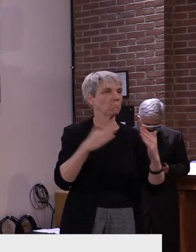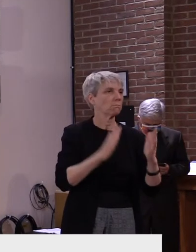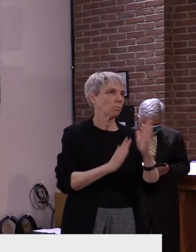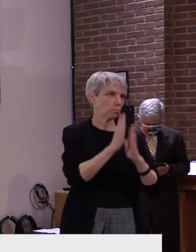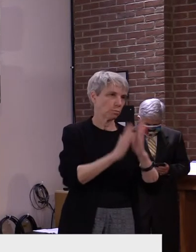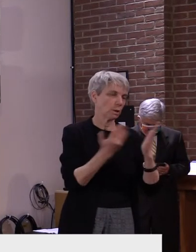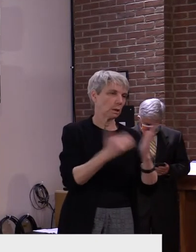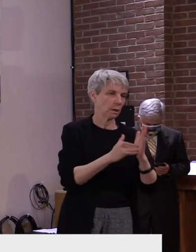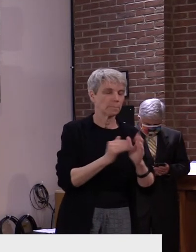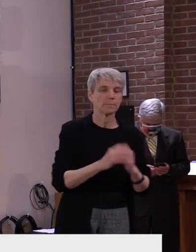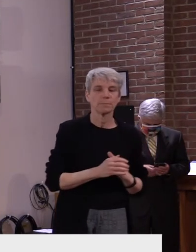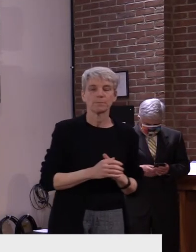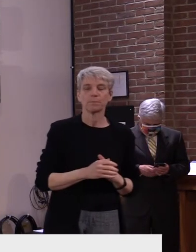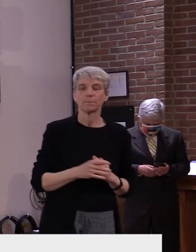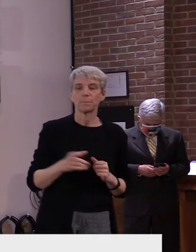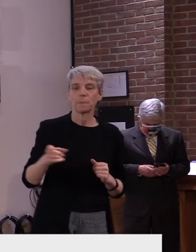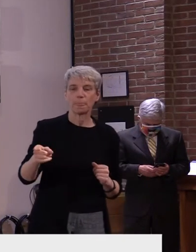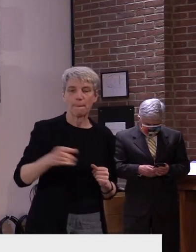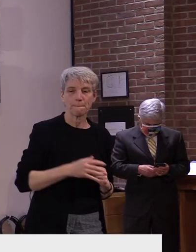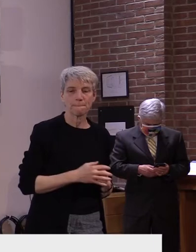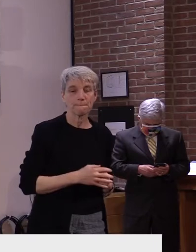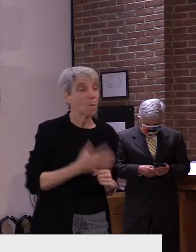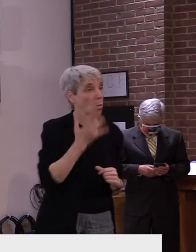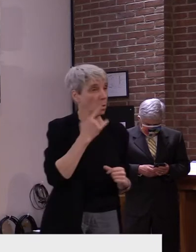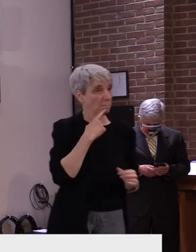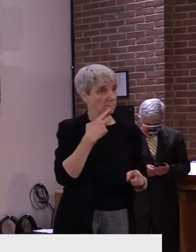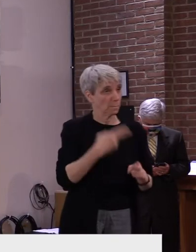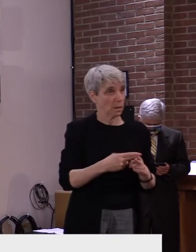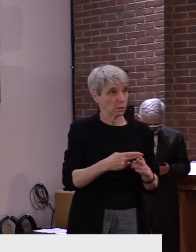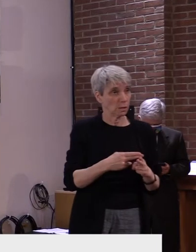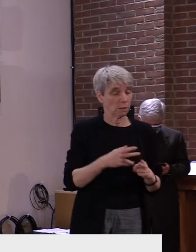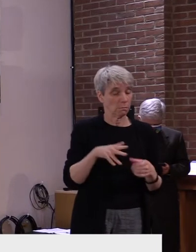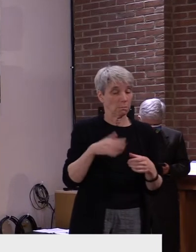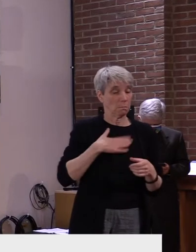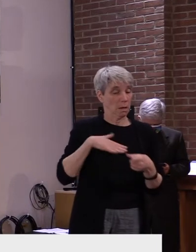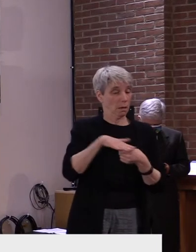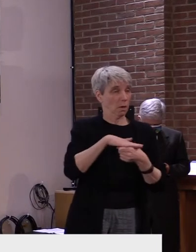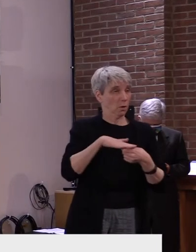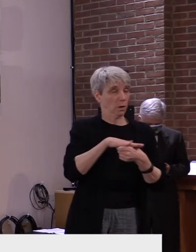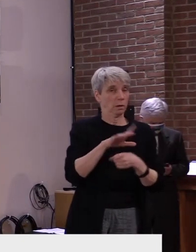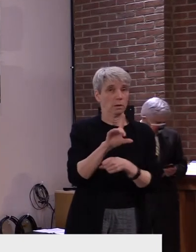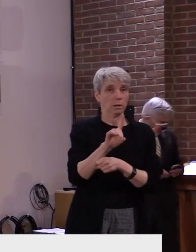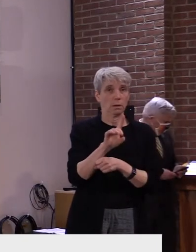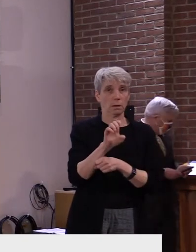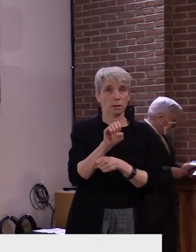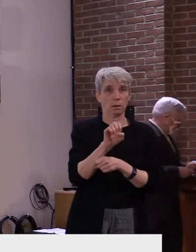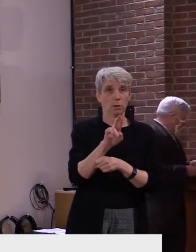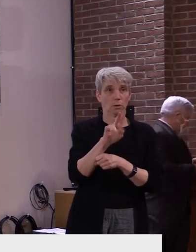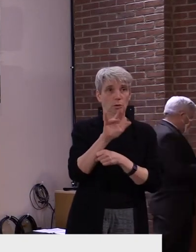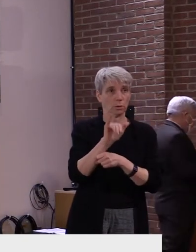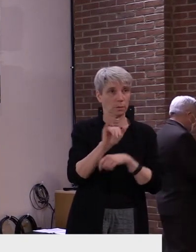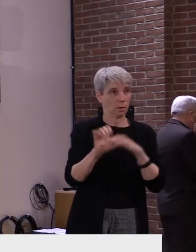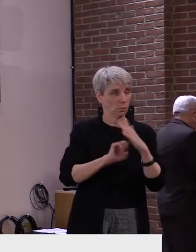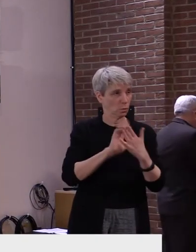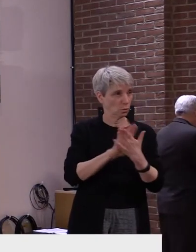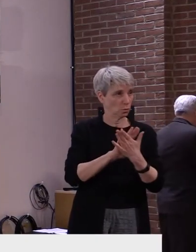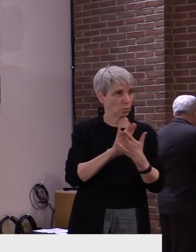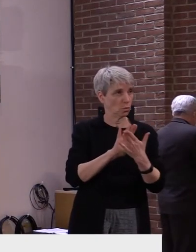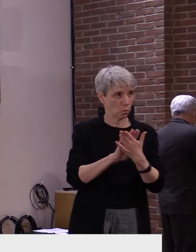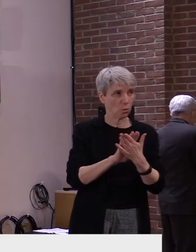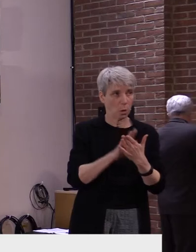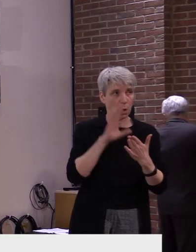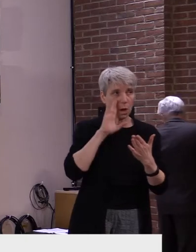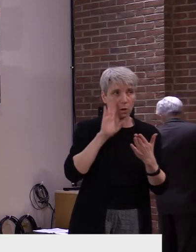I raise this in part because up in Derby Elementary School, they had a couple of positive